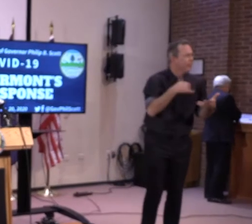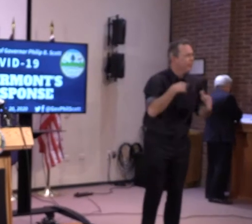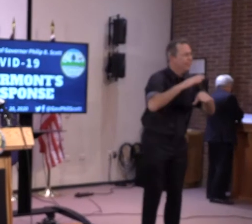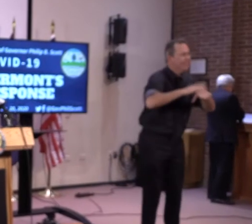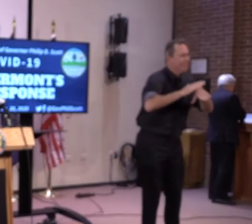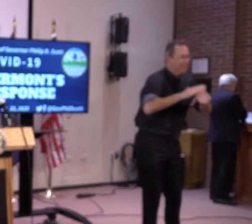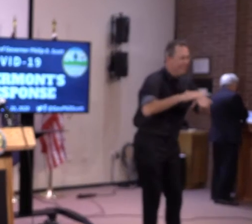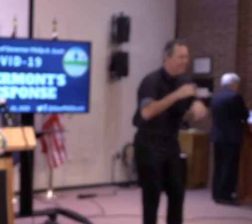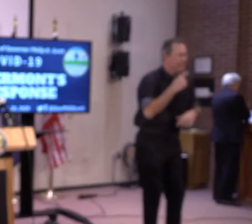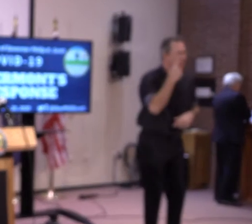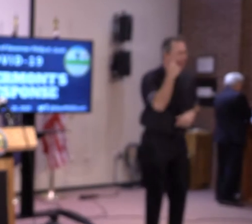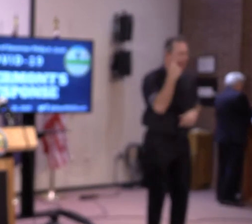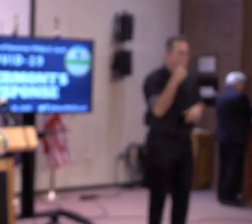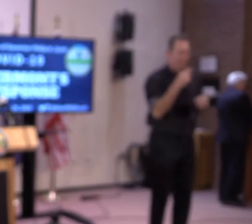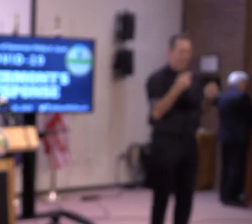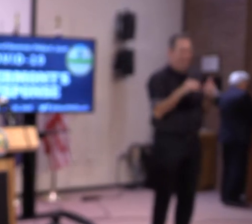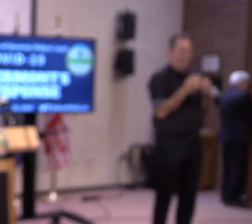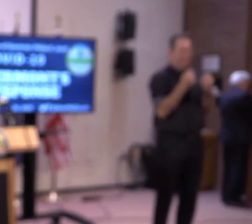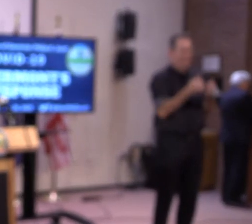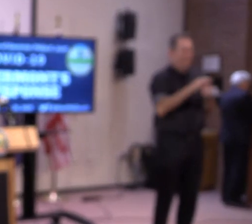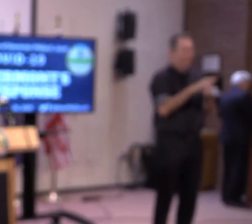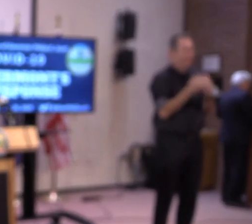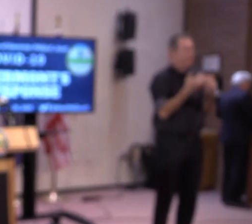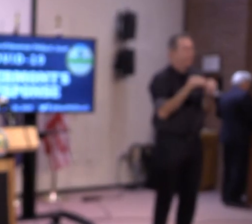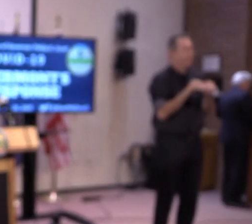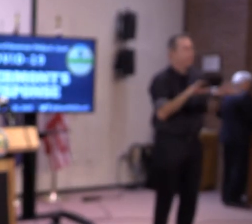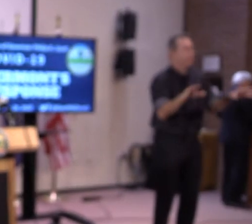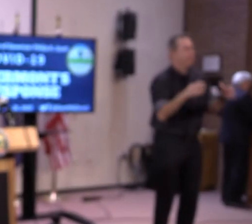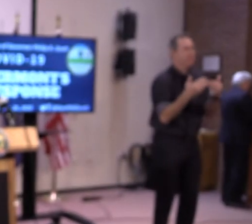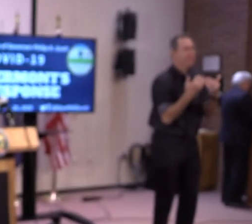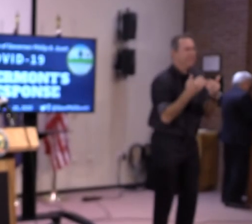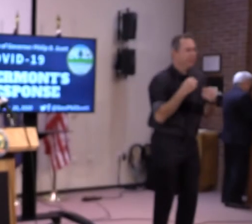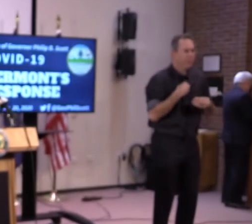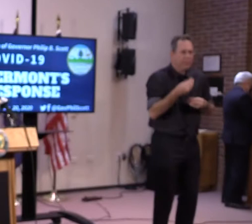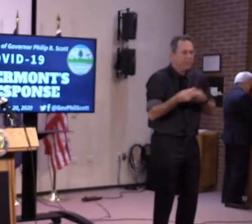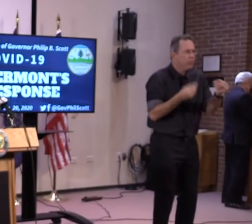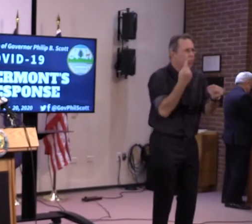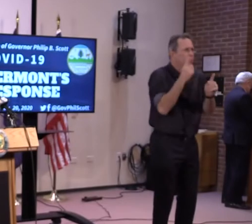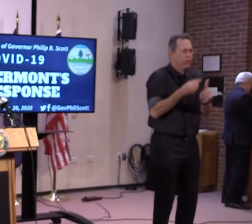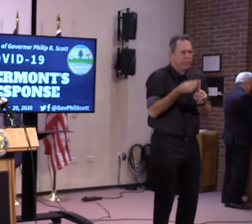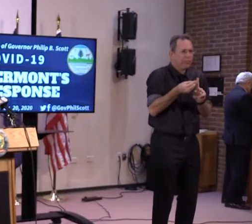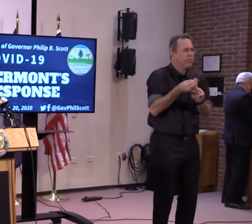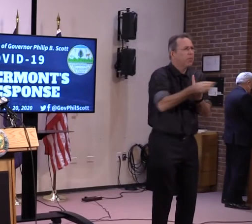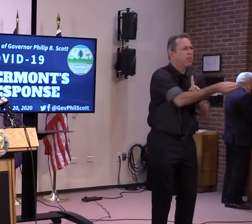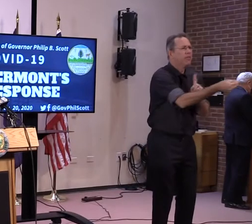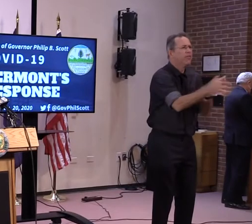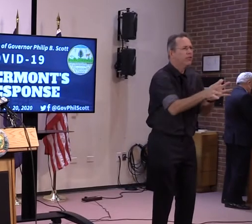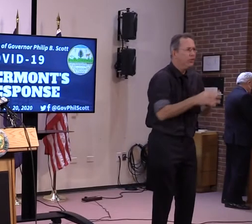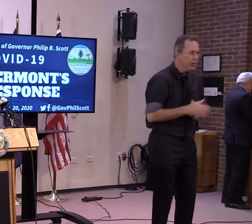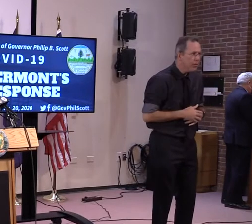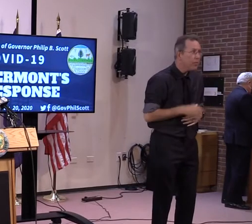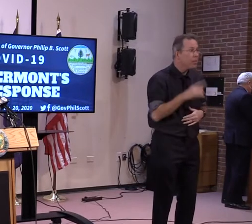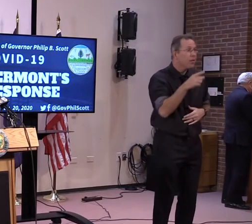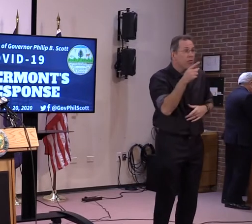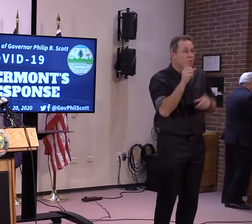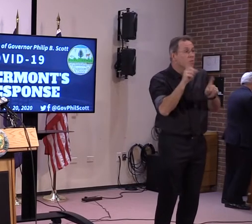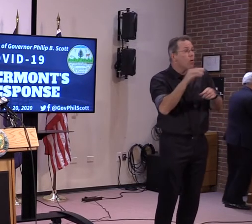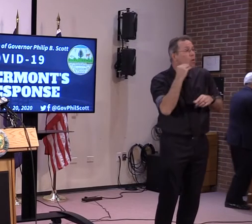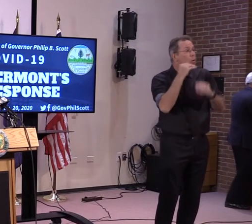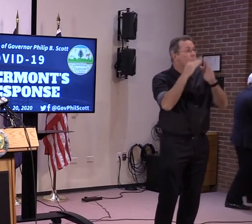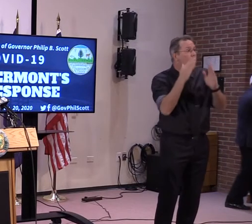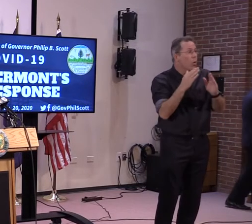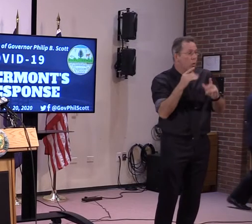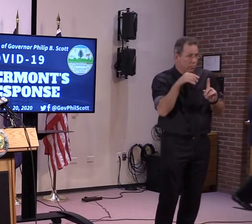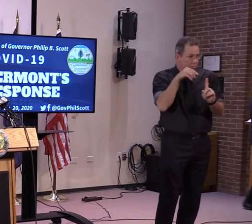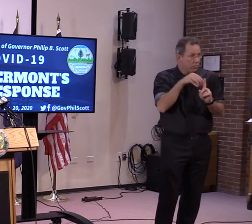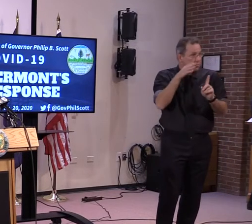and the consequences are severe. Maybe not for you or your household, but for others.